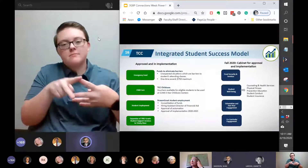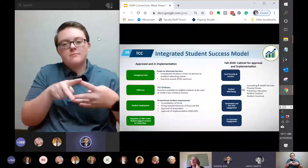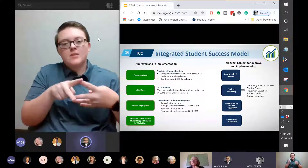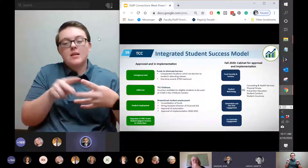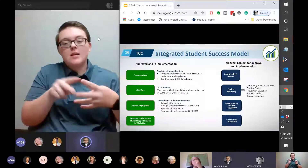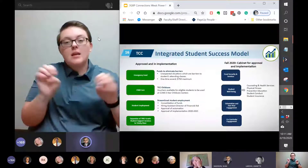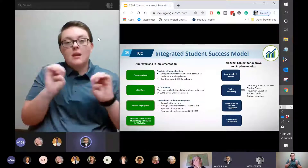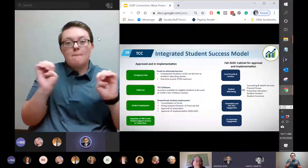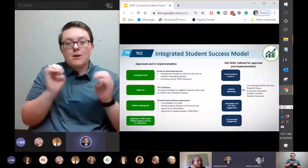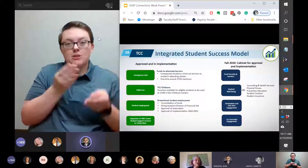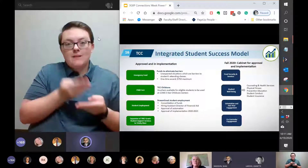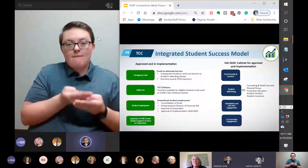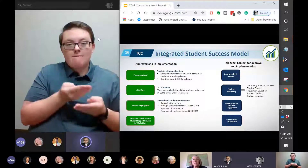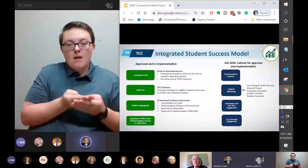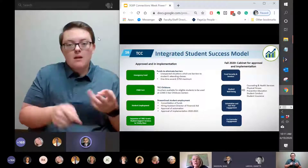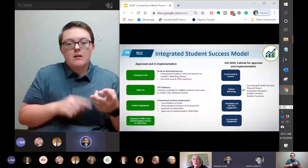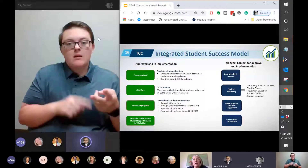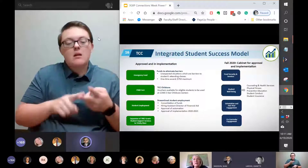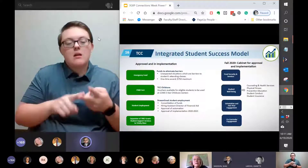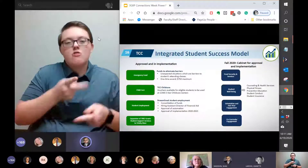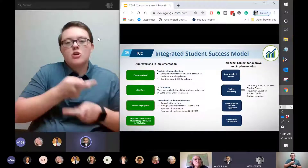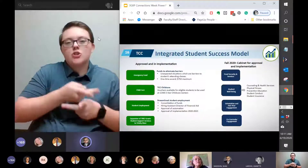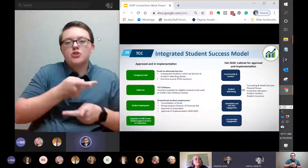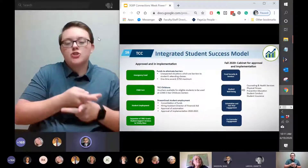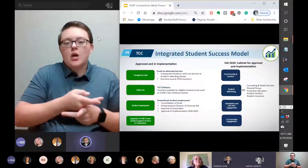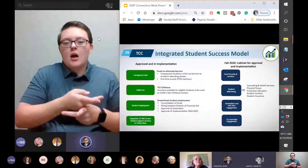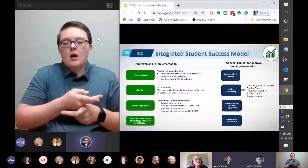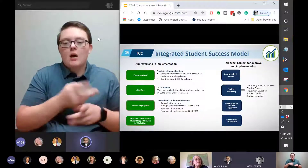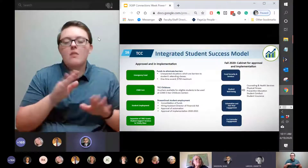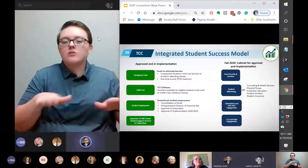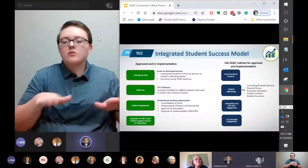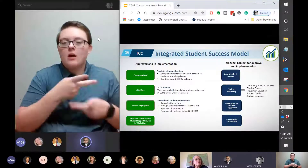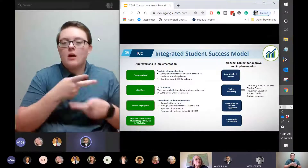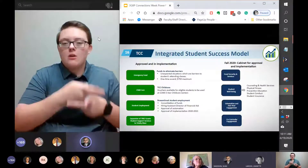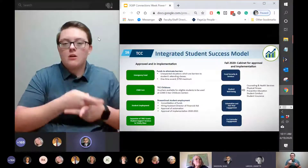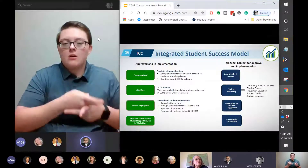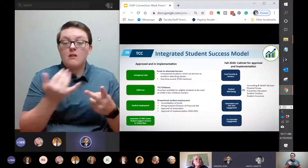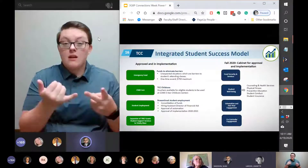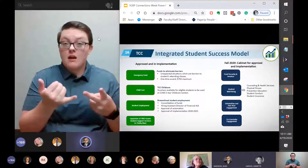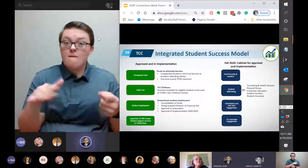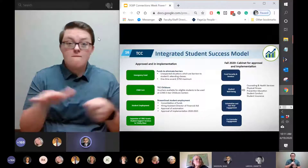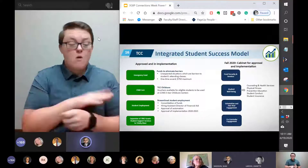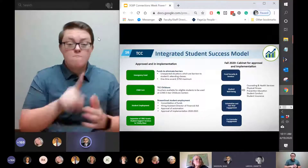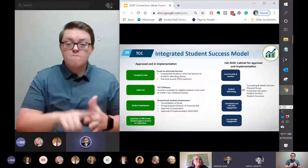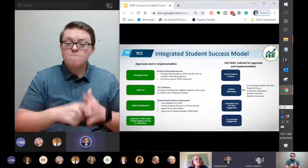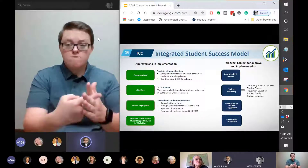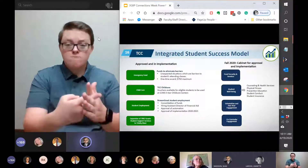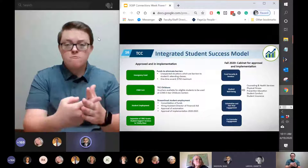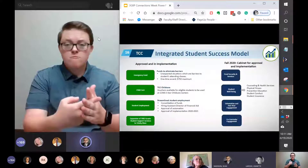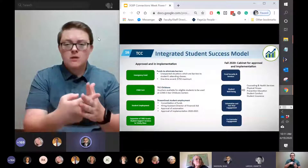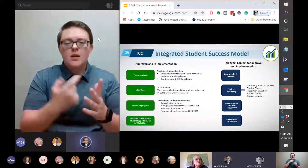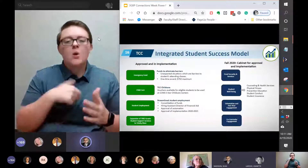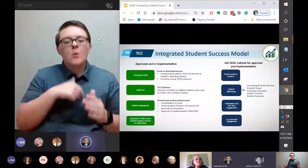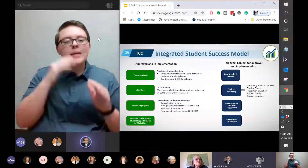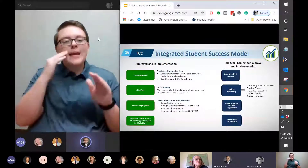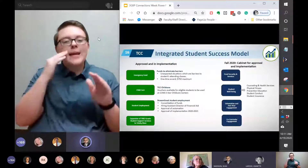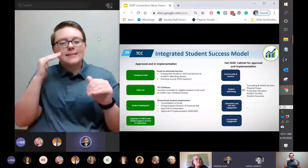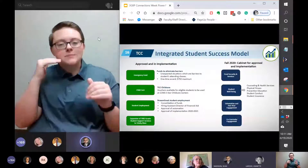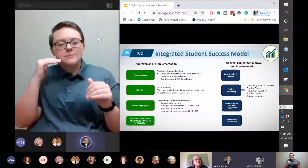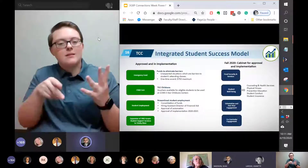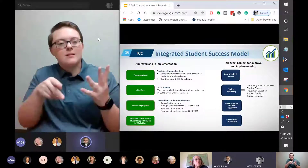fully implemented. We expect student employment and TRIO are moving into